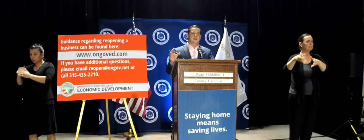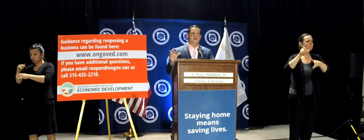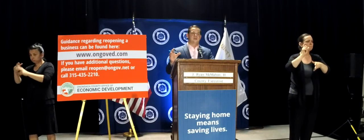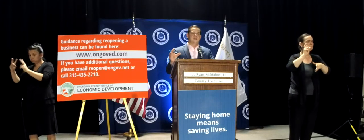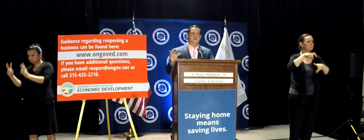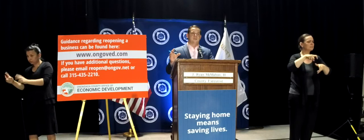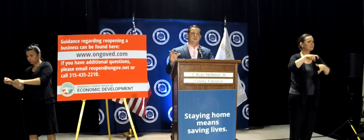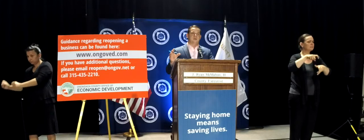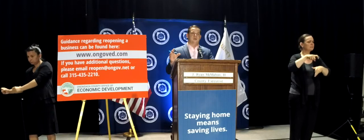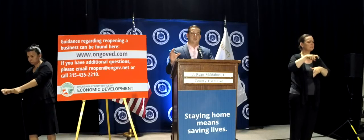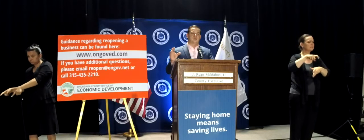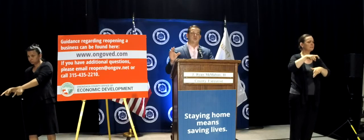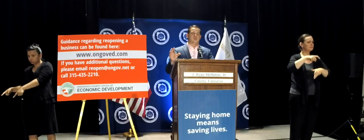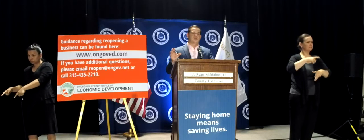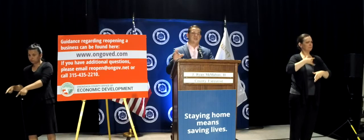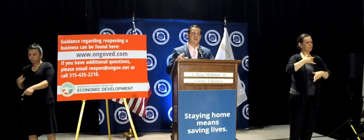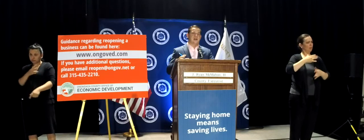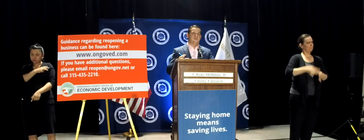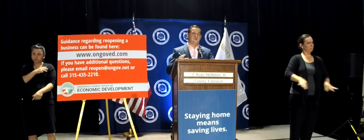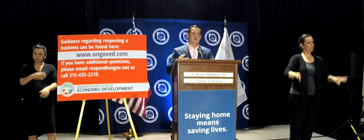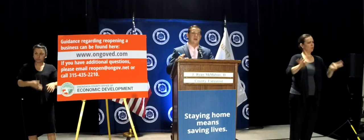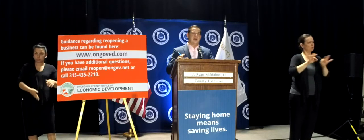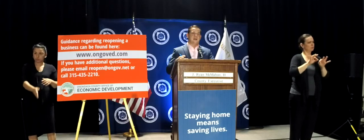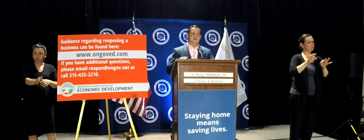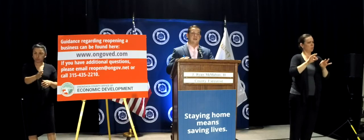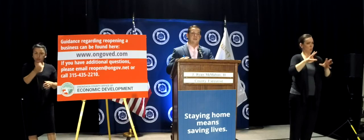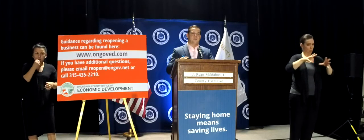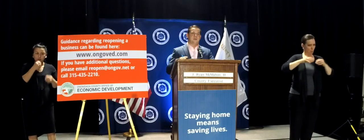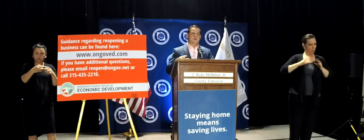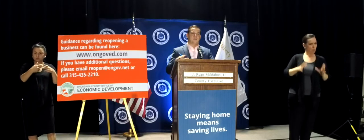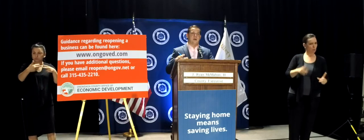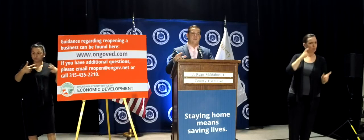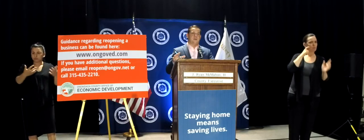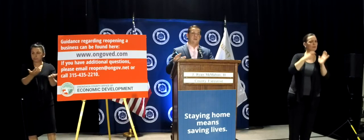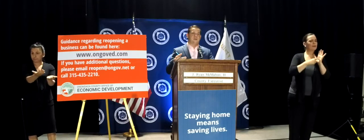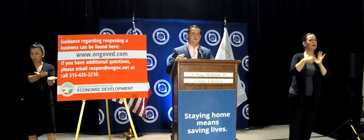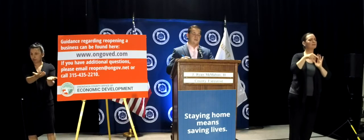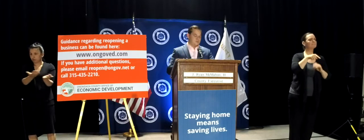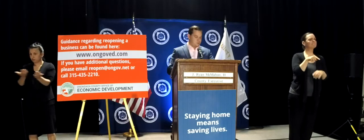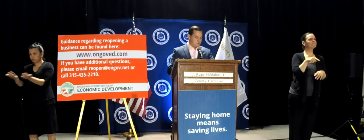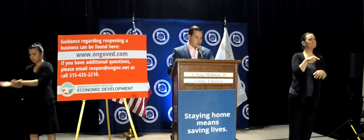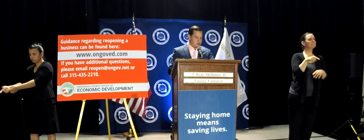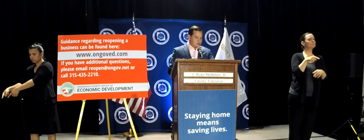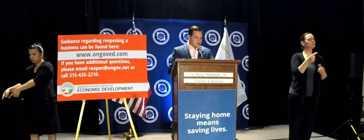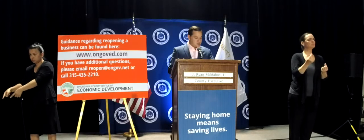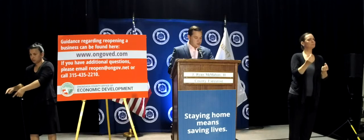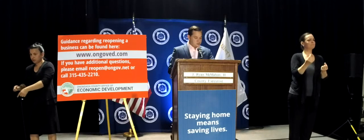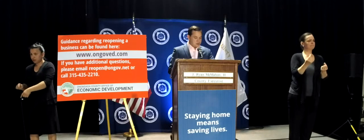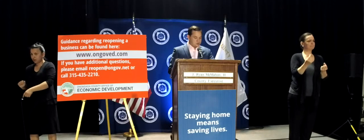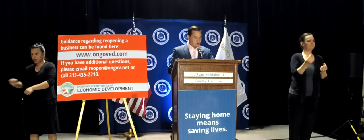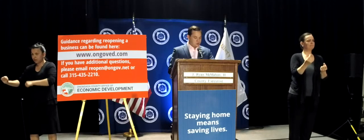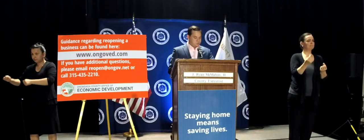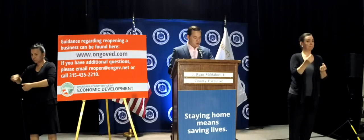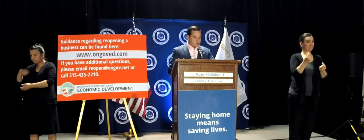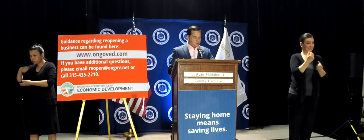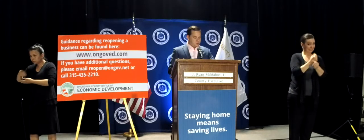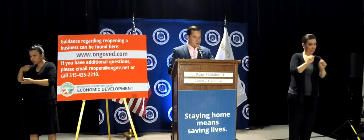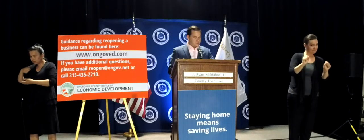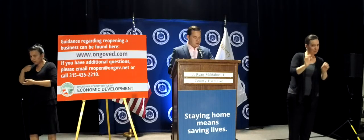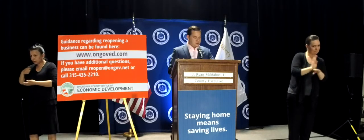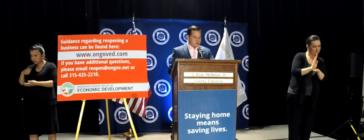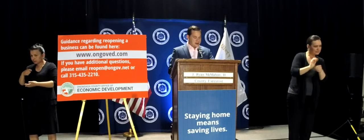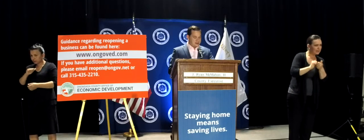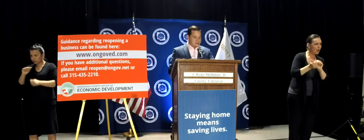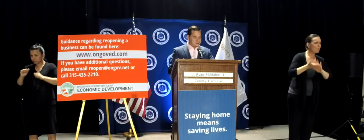guidance to keep their consumers safe and to keep their property safe in a way. So Dr. Gupta will